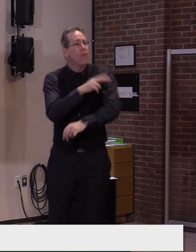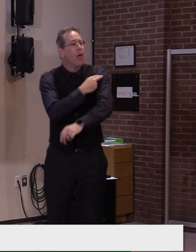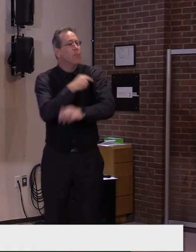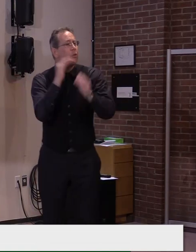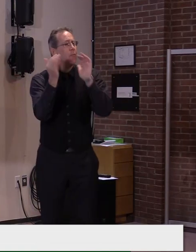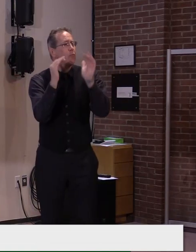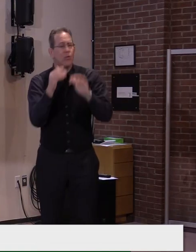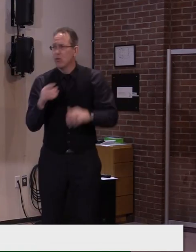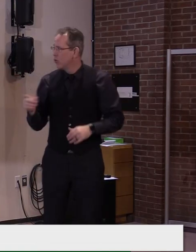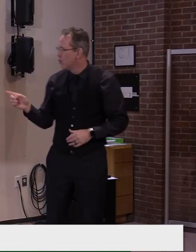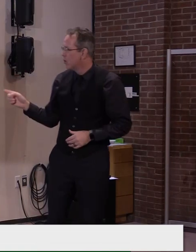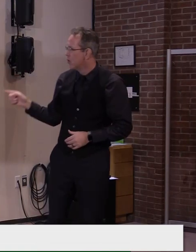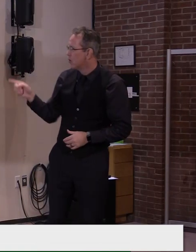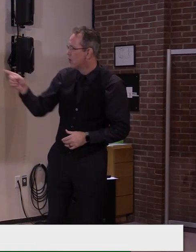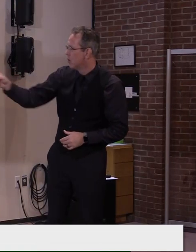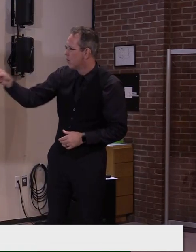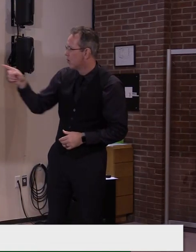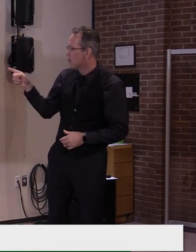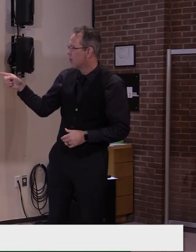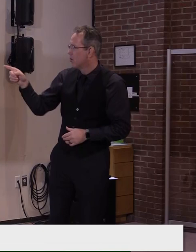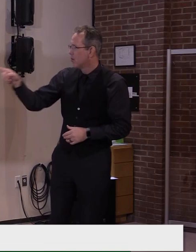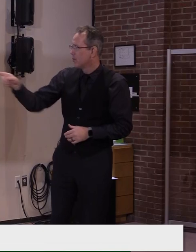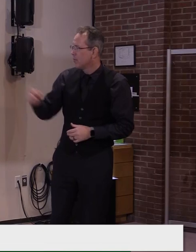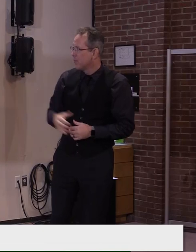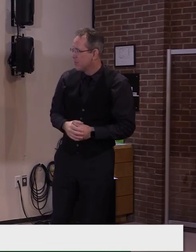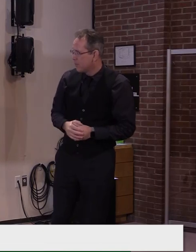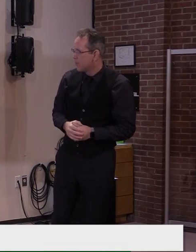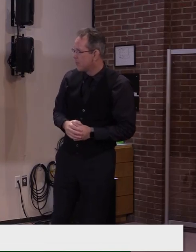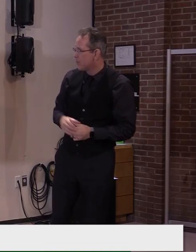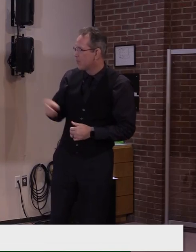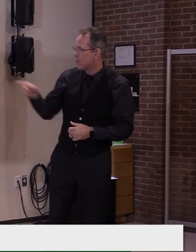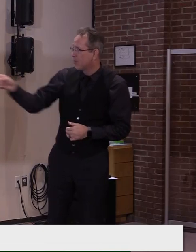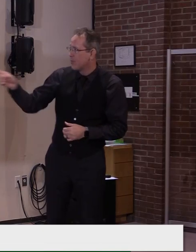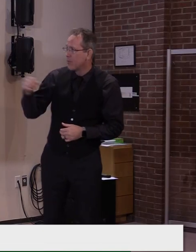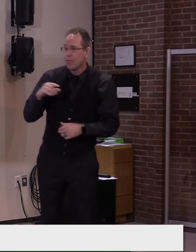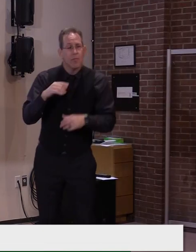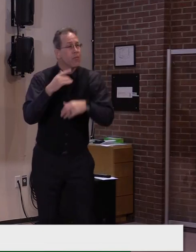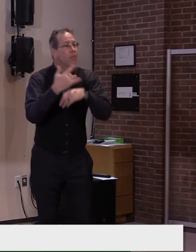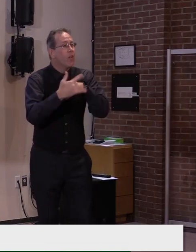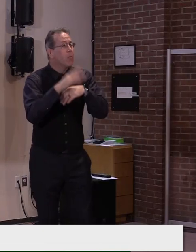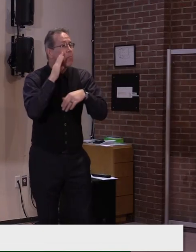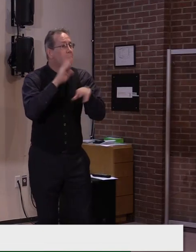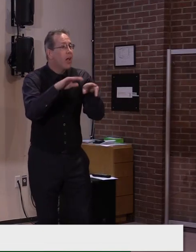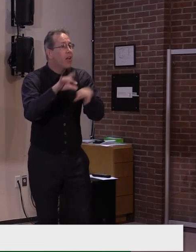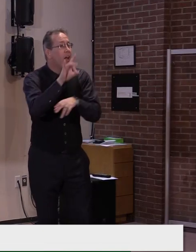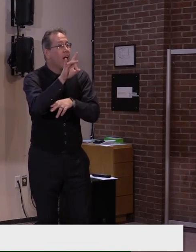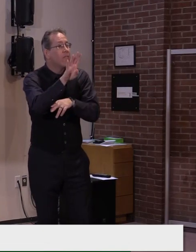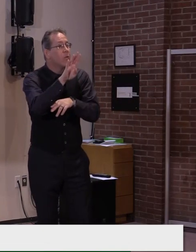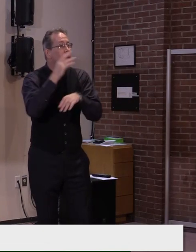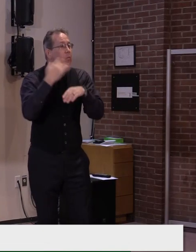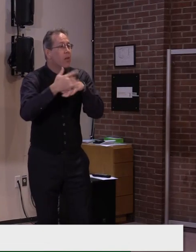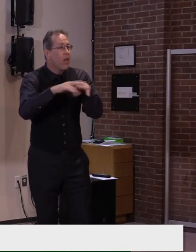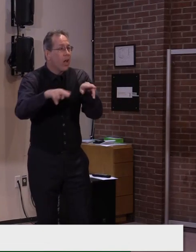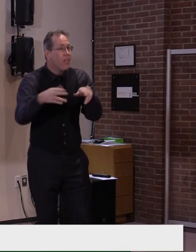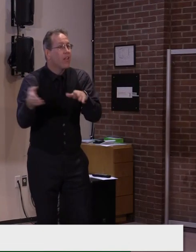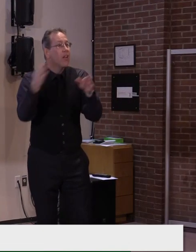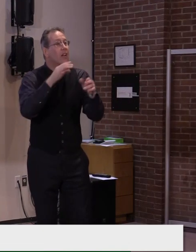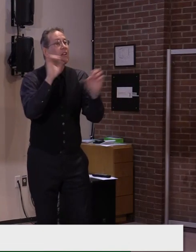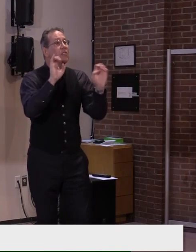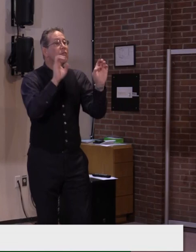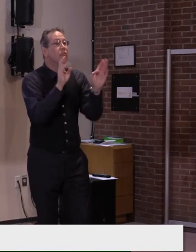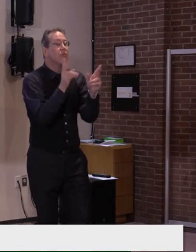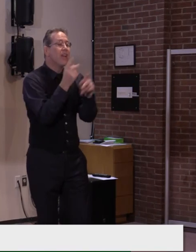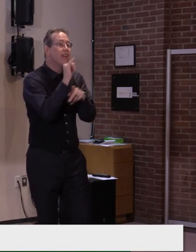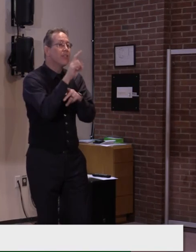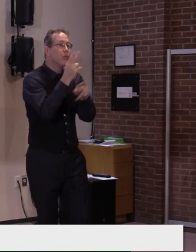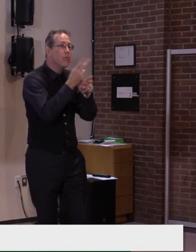than it has been over the last several weeks, both on hospital beds overall and on the ICU beds as well. So